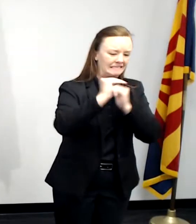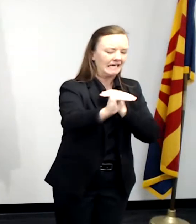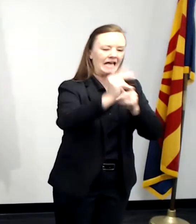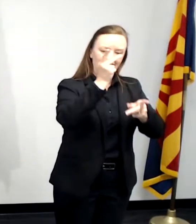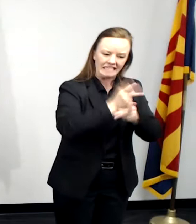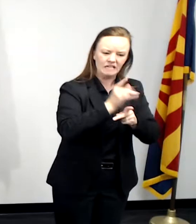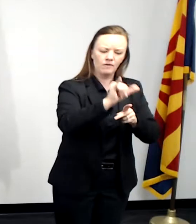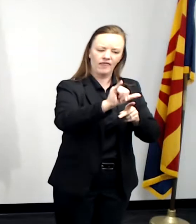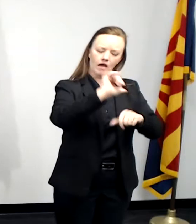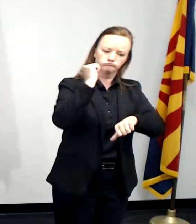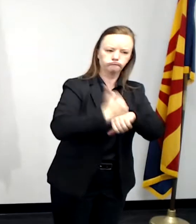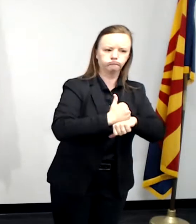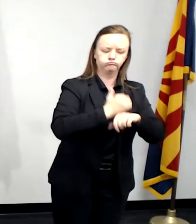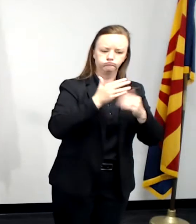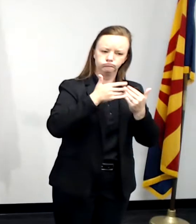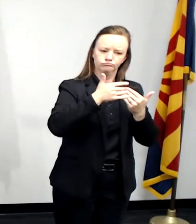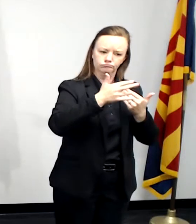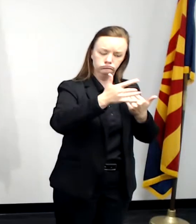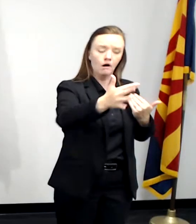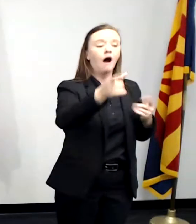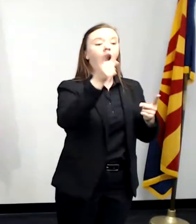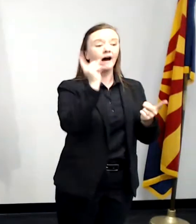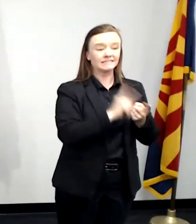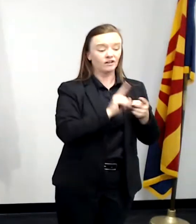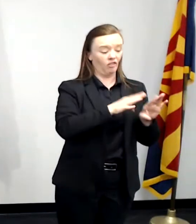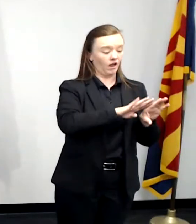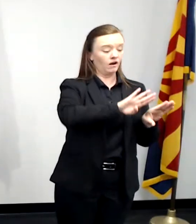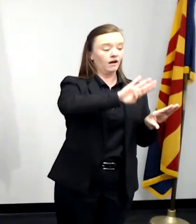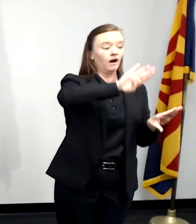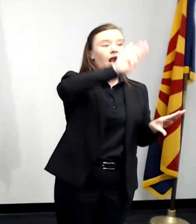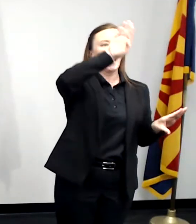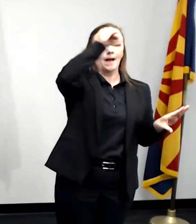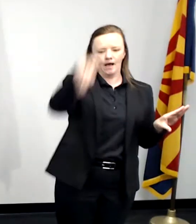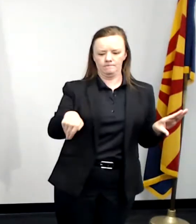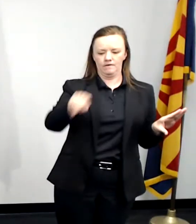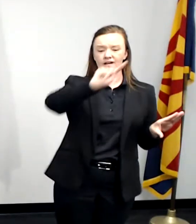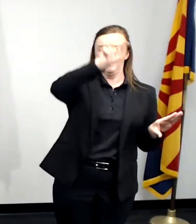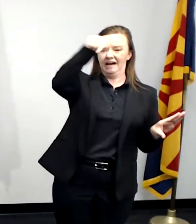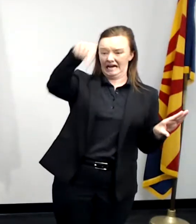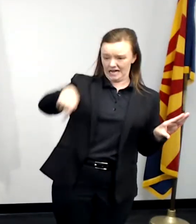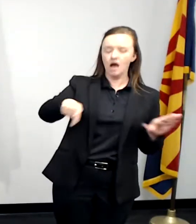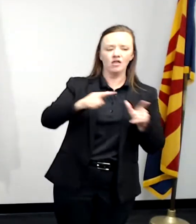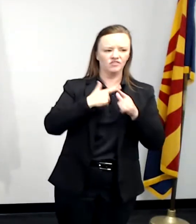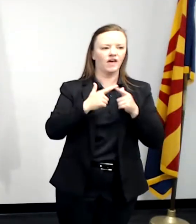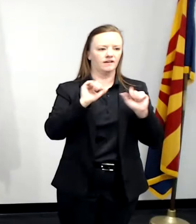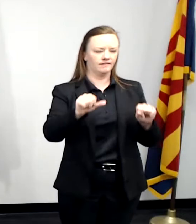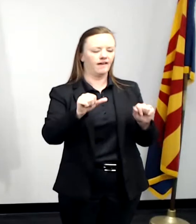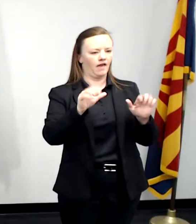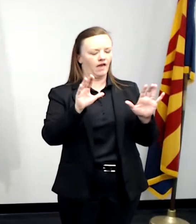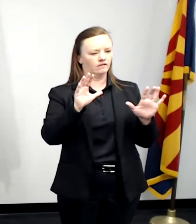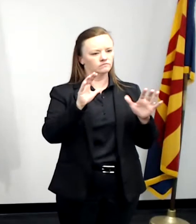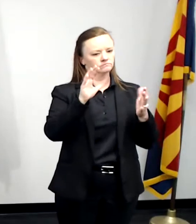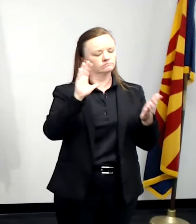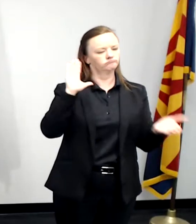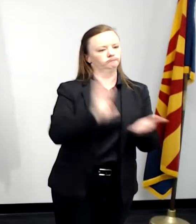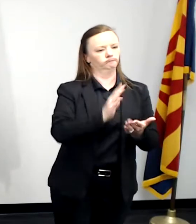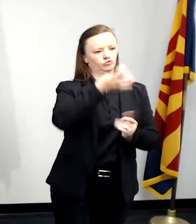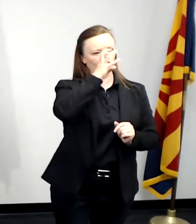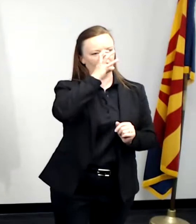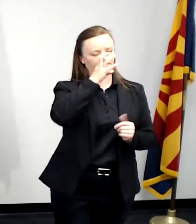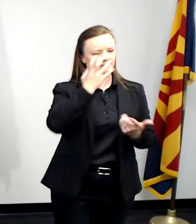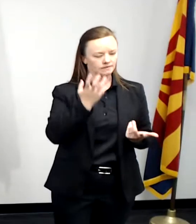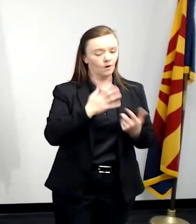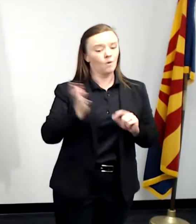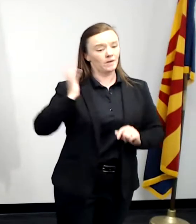long as you need to get over that hump of the curve and back down on the other side. So when I